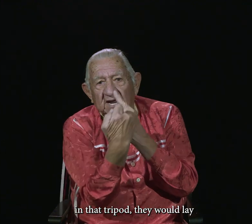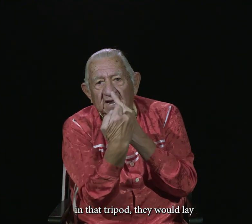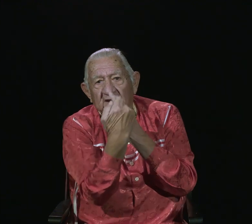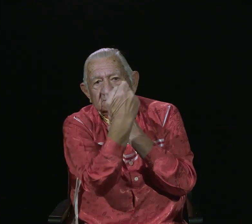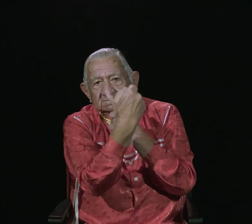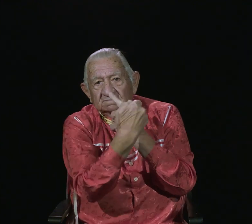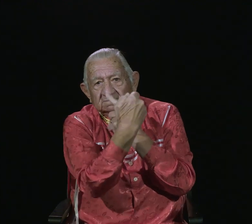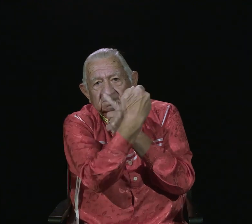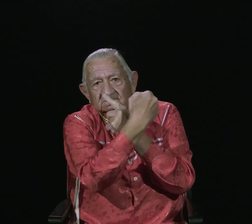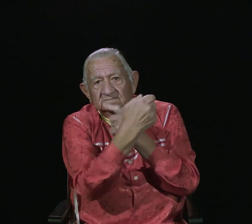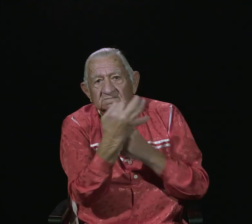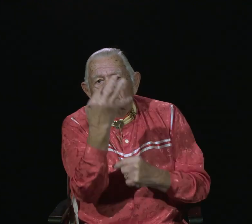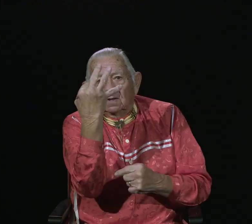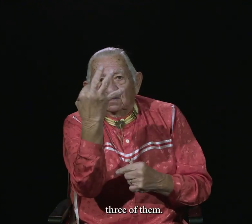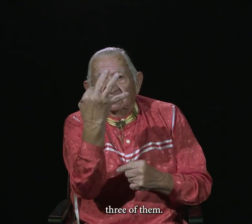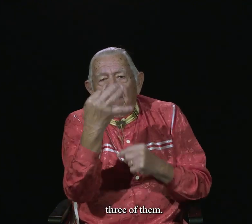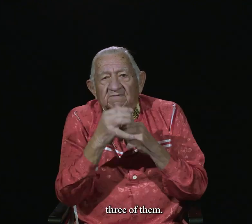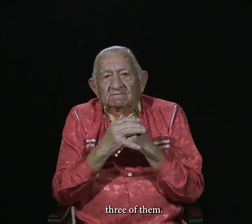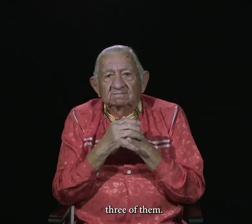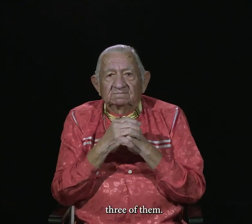lay 3 of them.